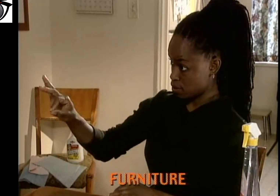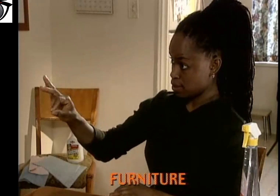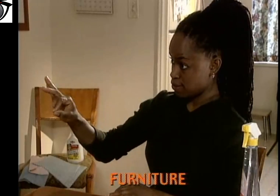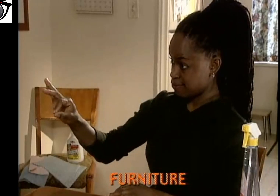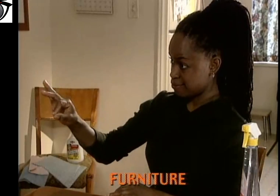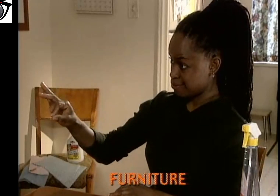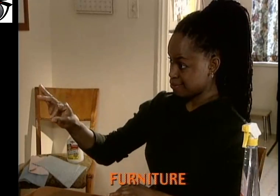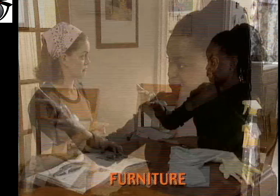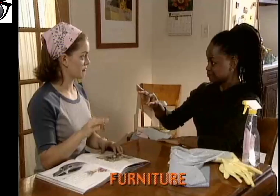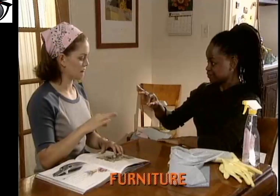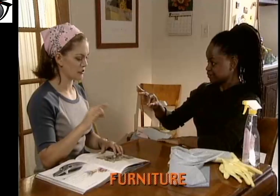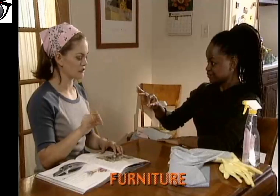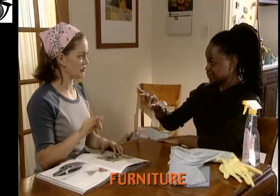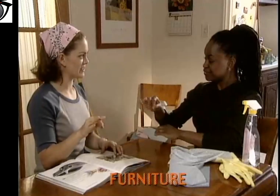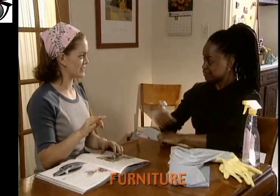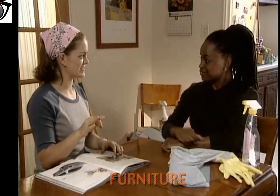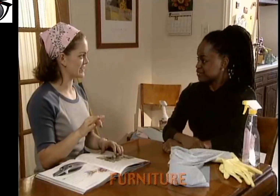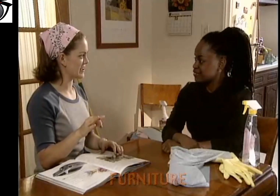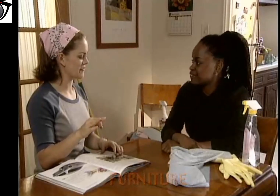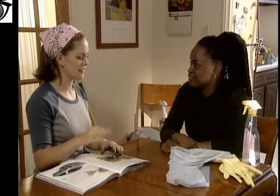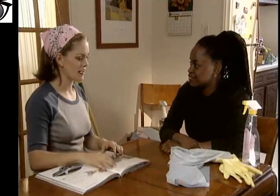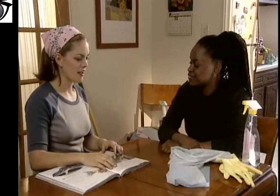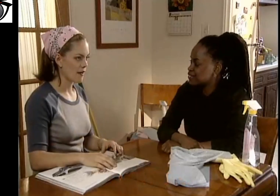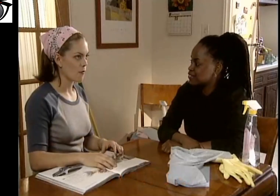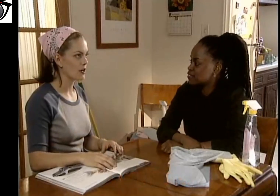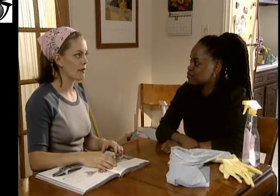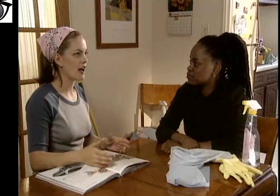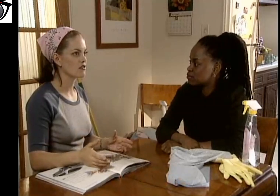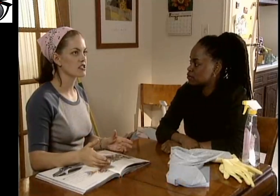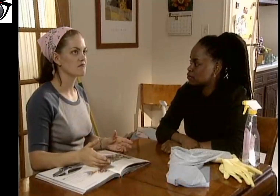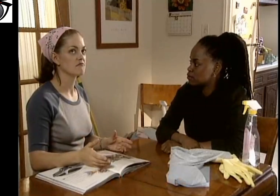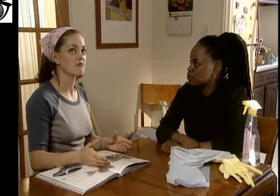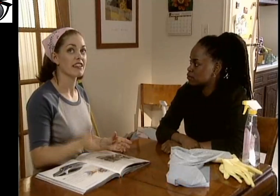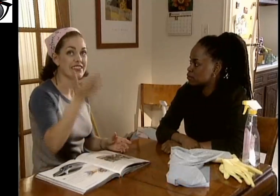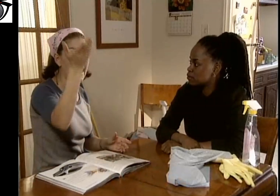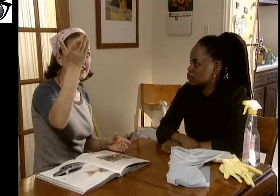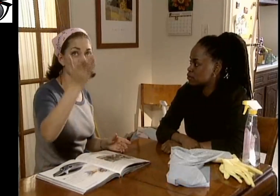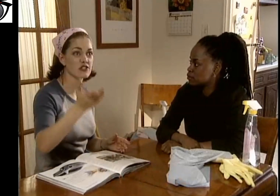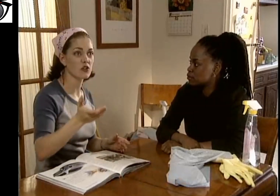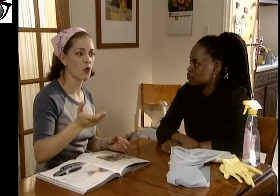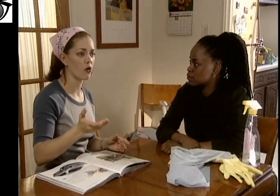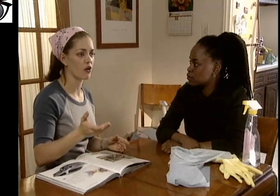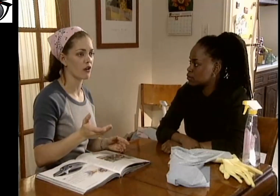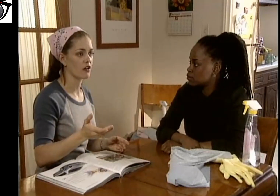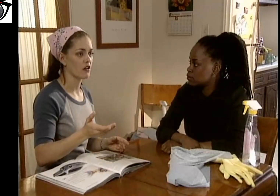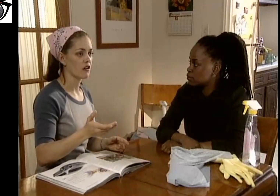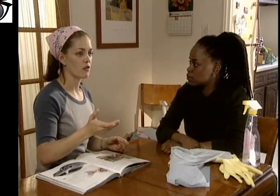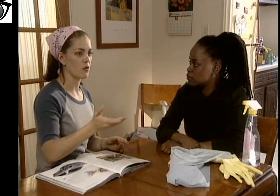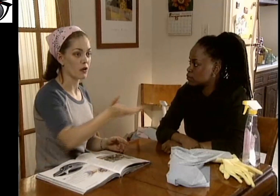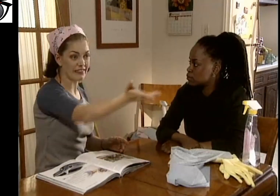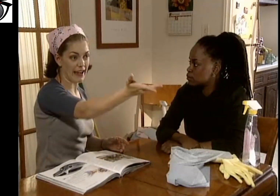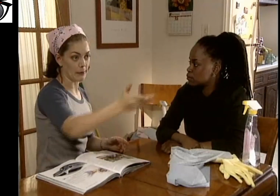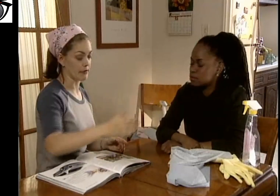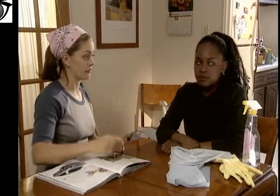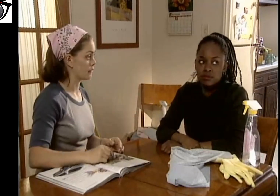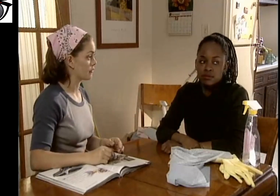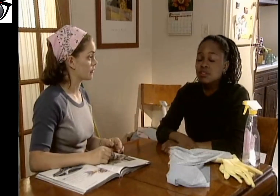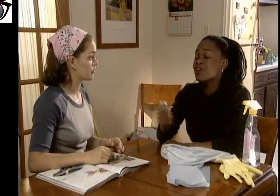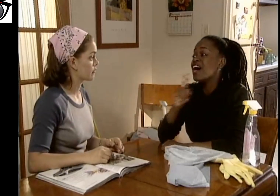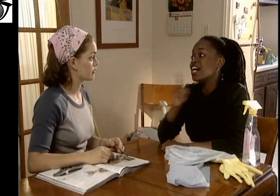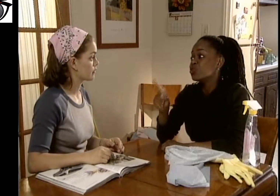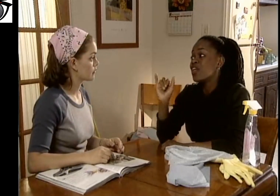Furniture. Furniture, that's easy enough. What about light or